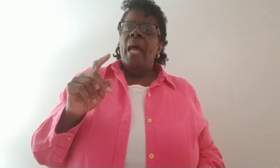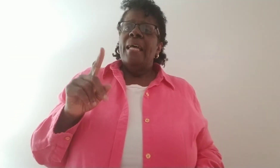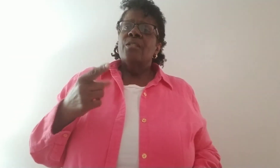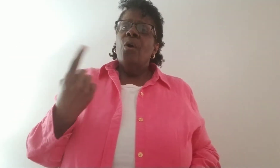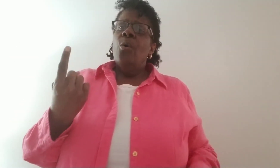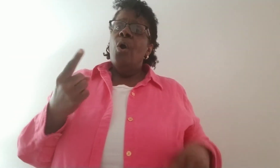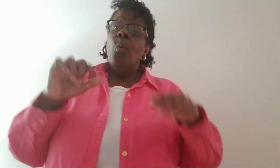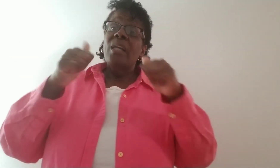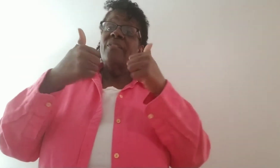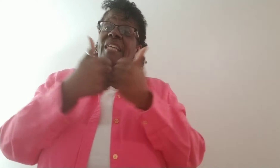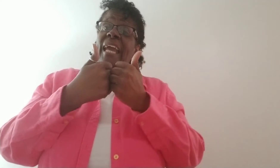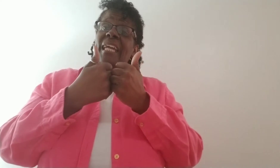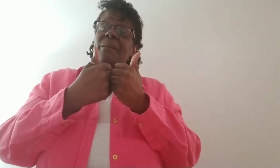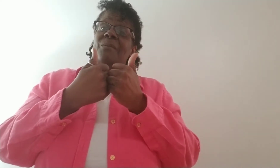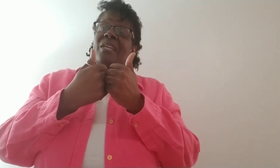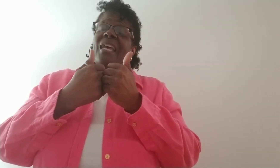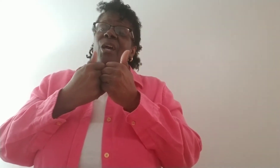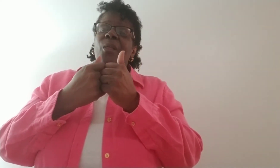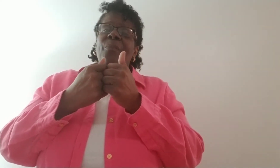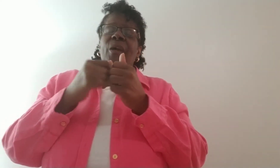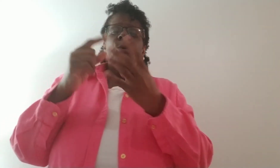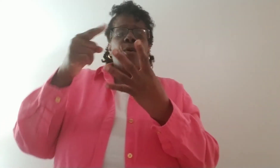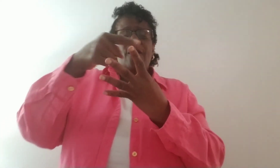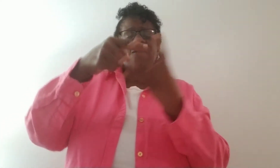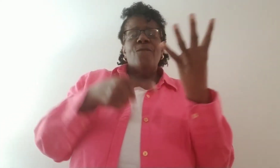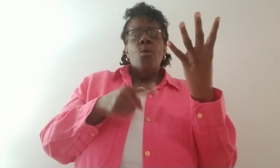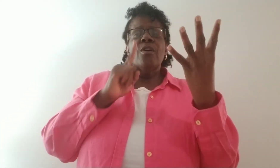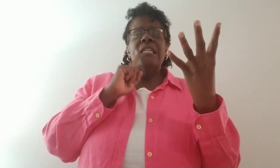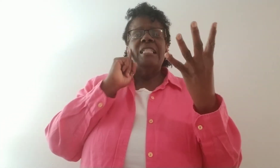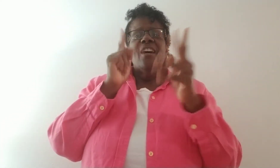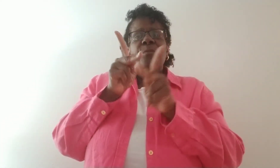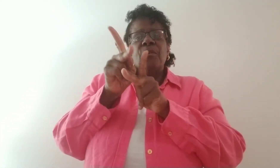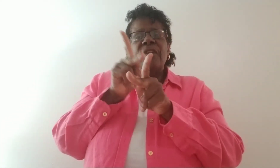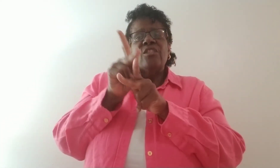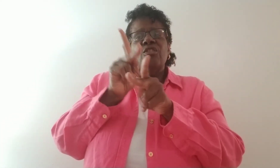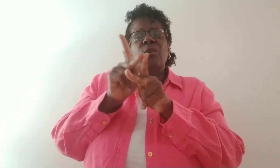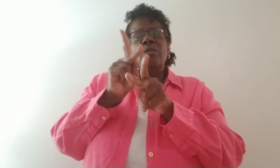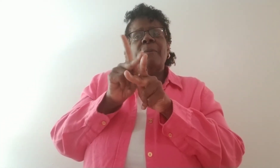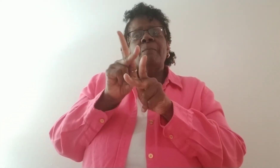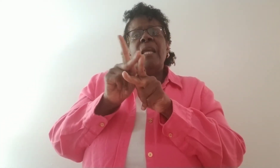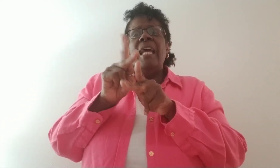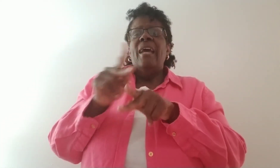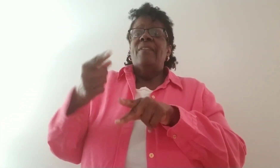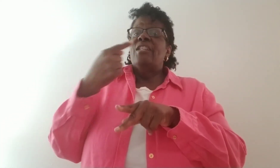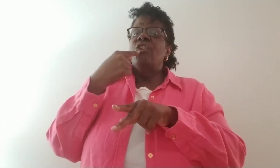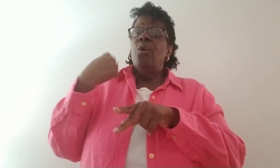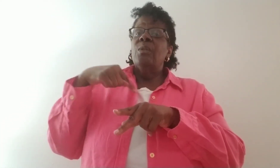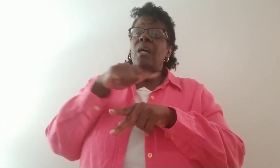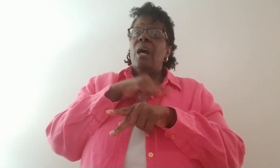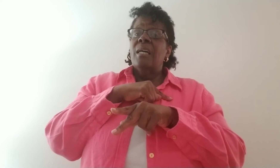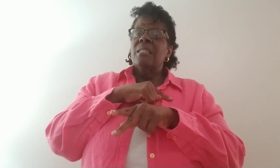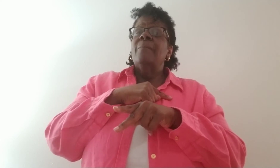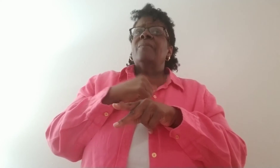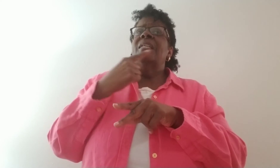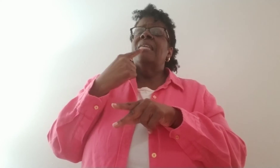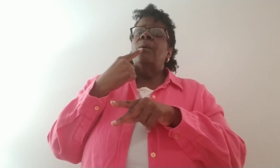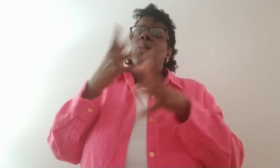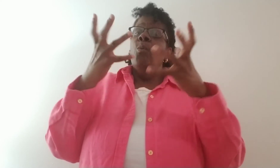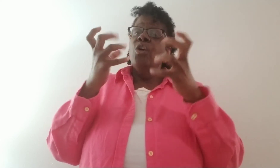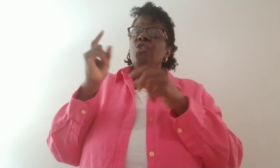so one of the games, there were 4 deaf professionals, and they told us, they said, we want you